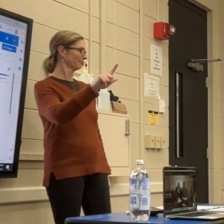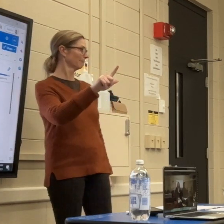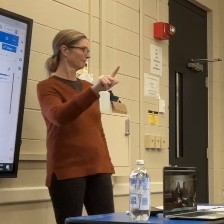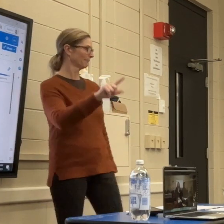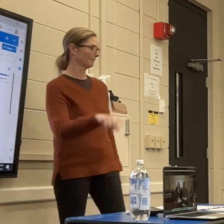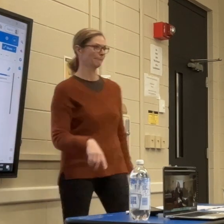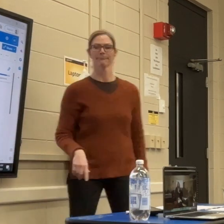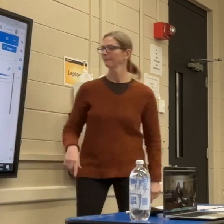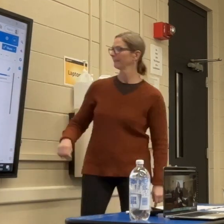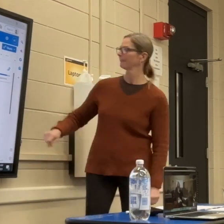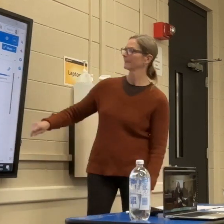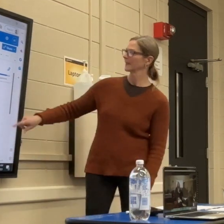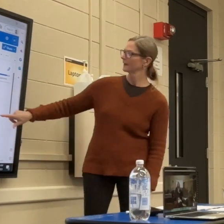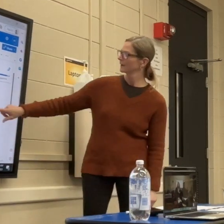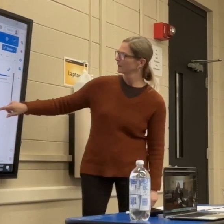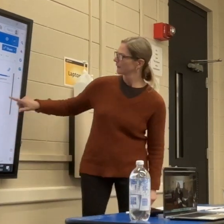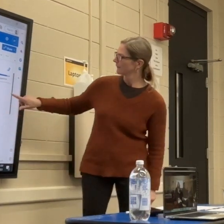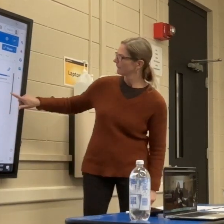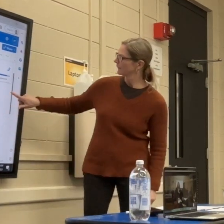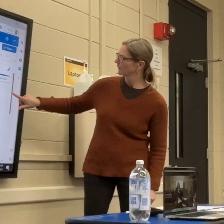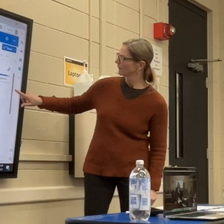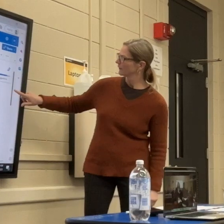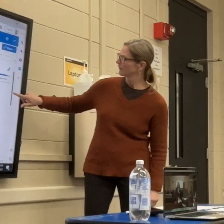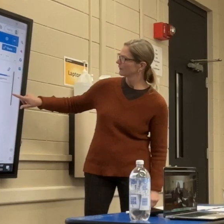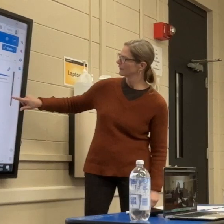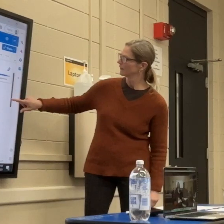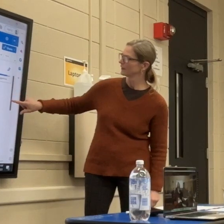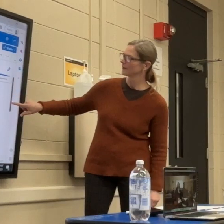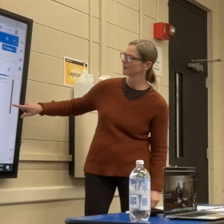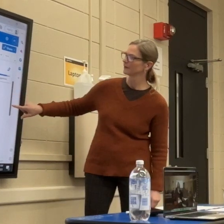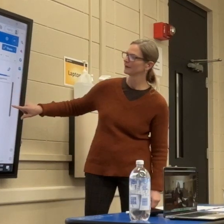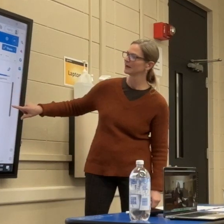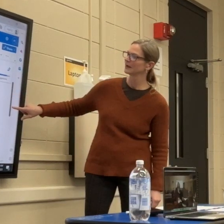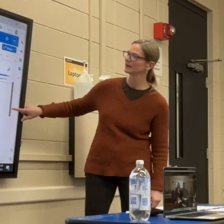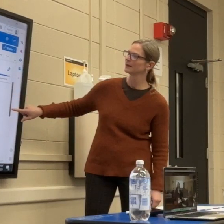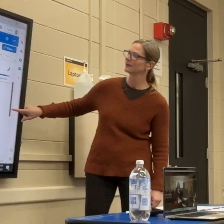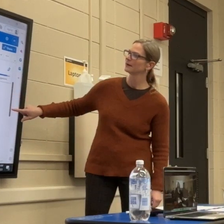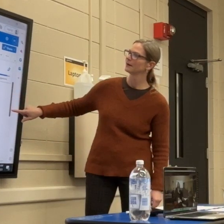And then the second team will be switching from English to ASL. It's the same form.